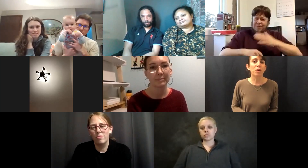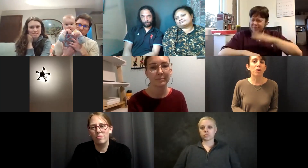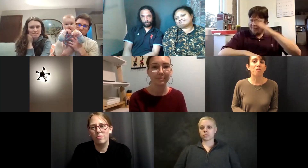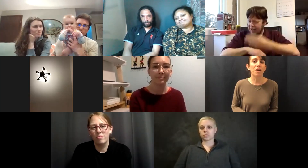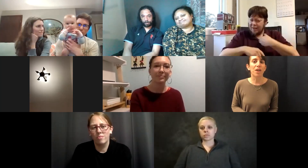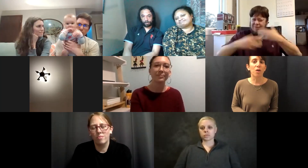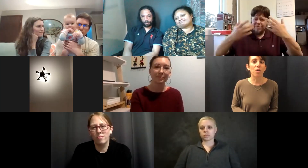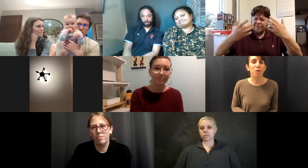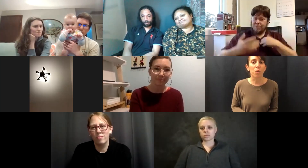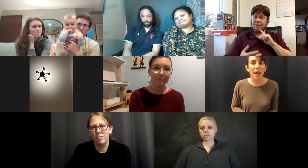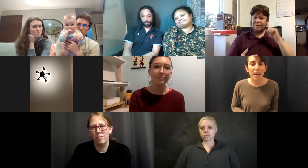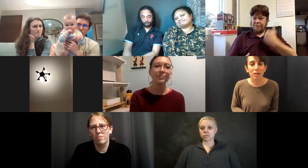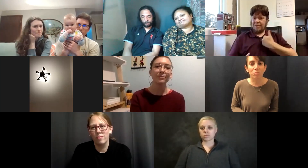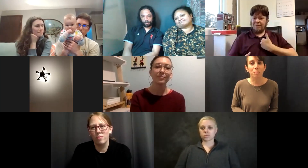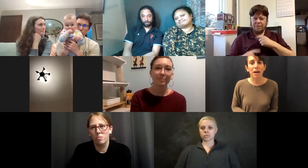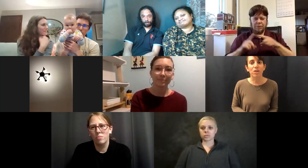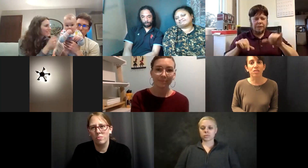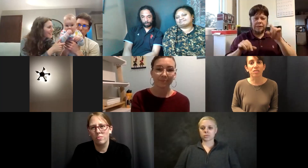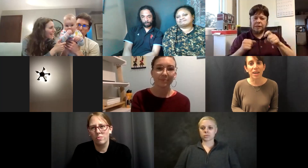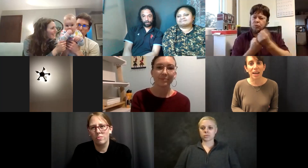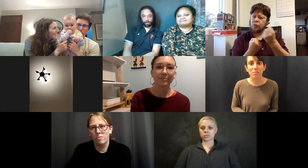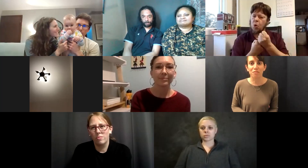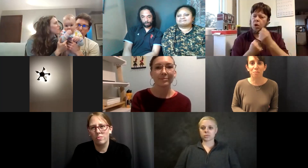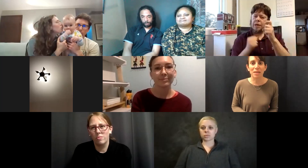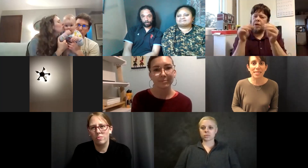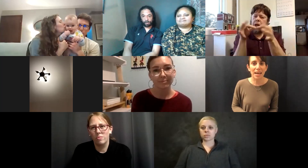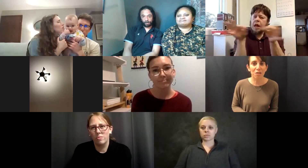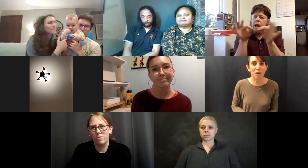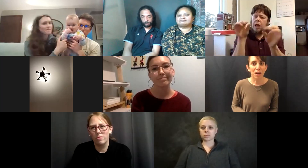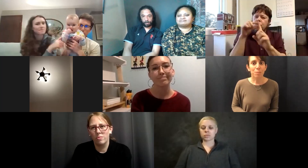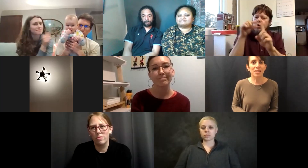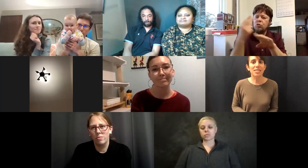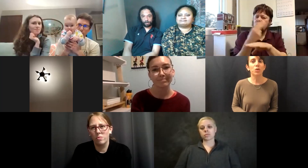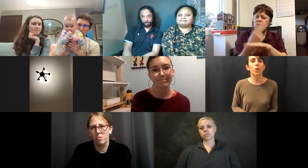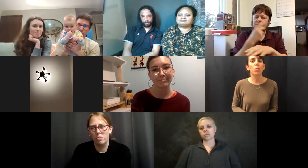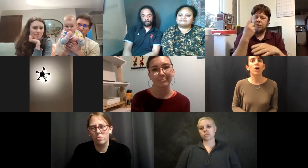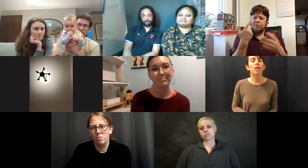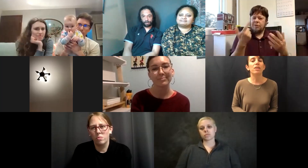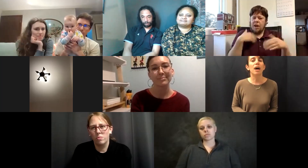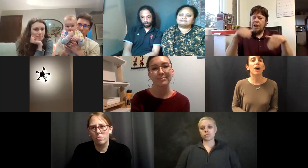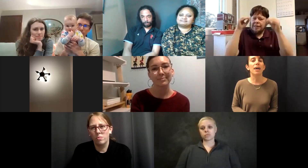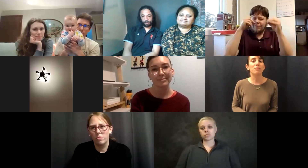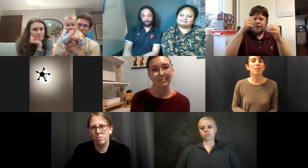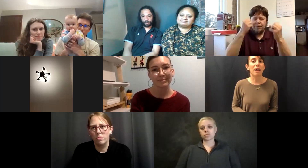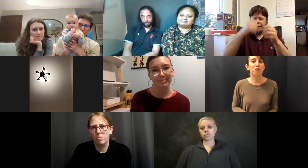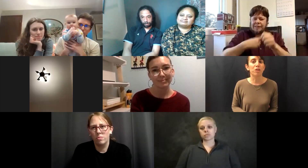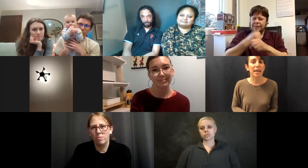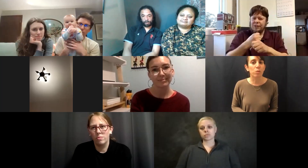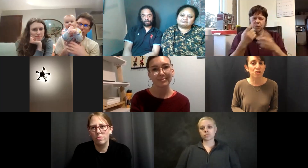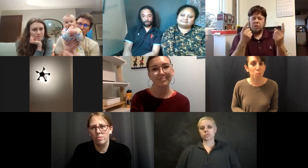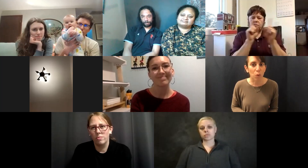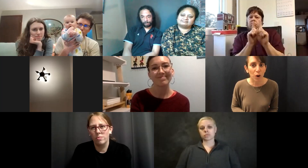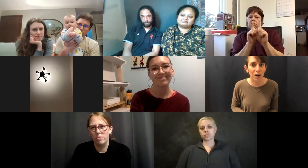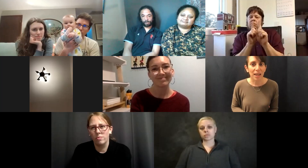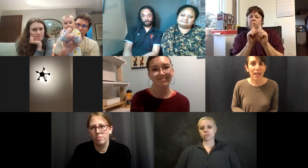first, we were very overwhelmed about our son. I'm deaf myself, but still we wanted him to have full